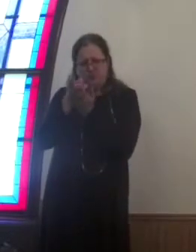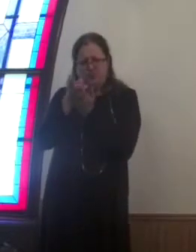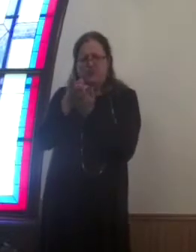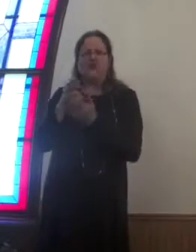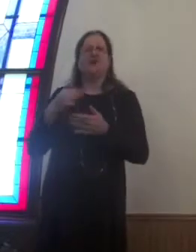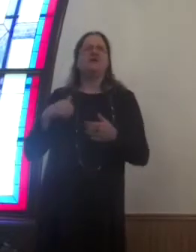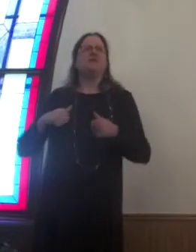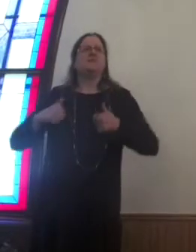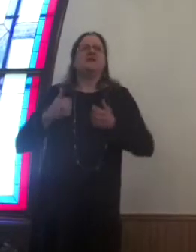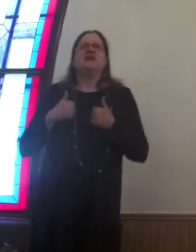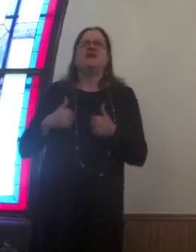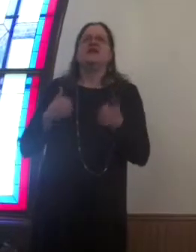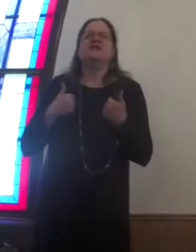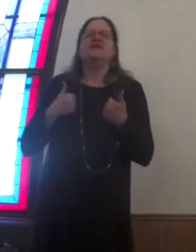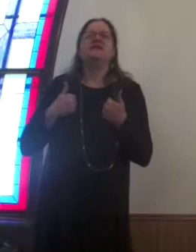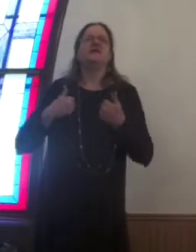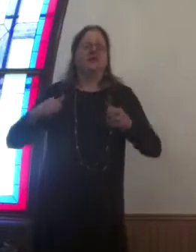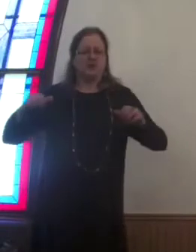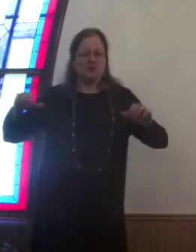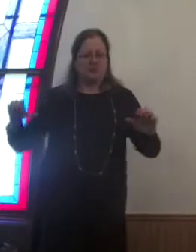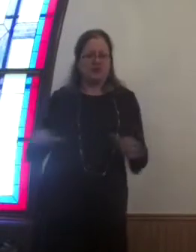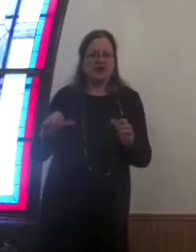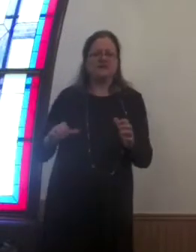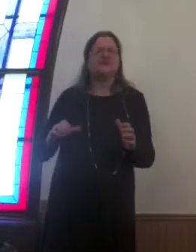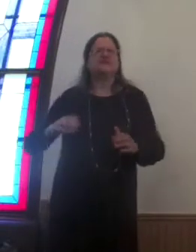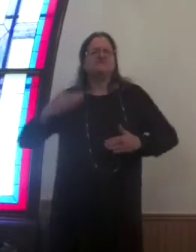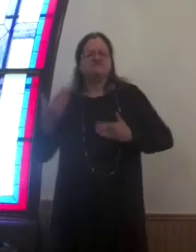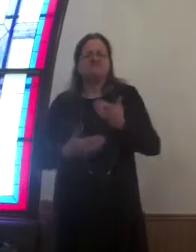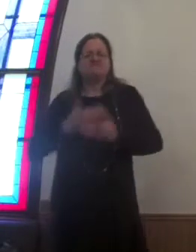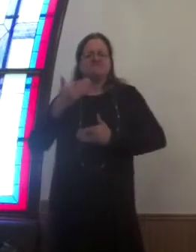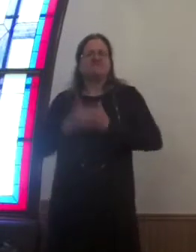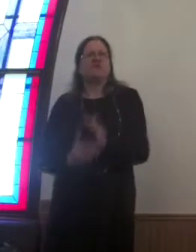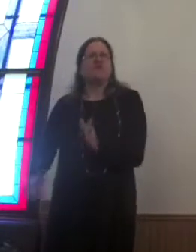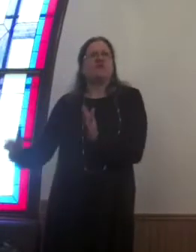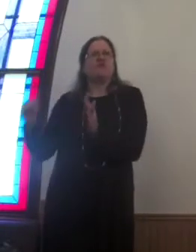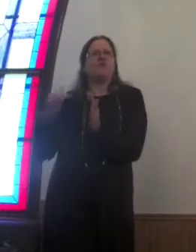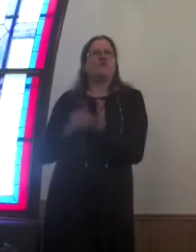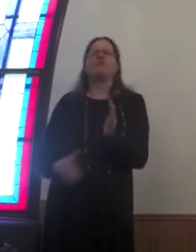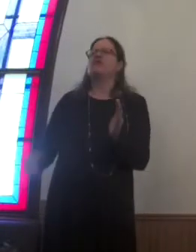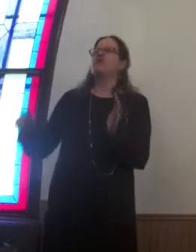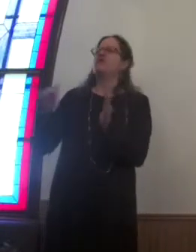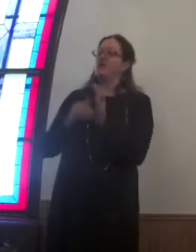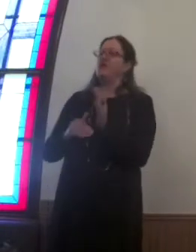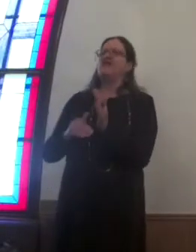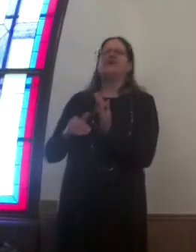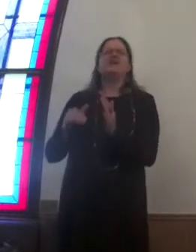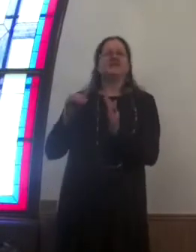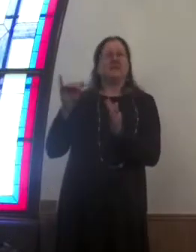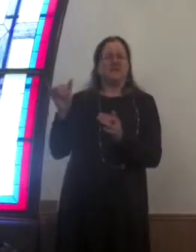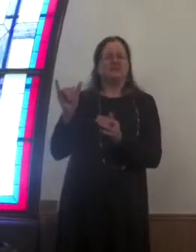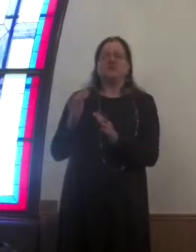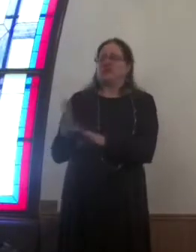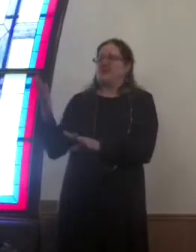practicing, and doing that reality of resurrection, even back then.